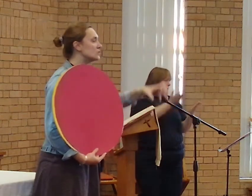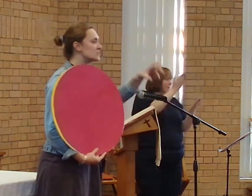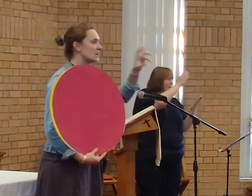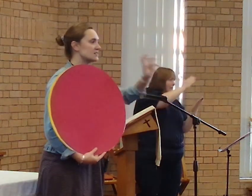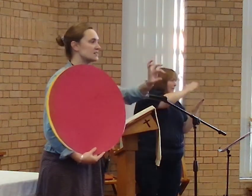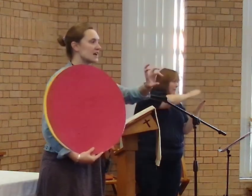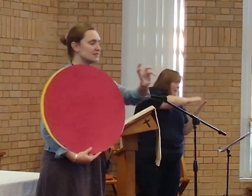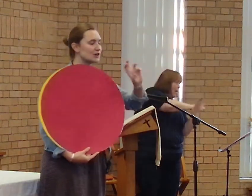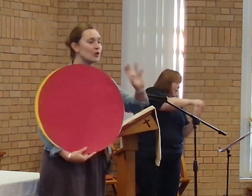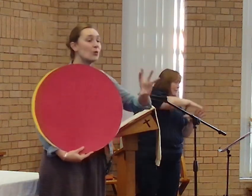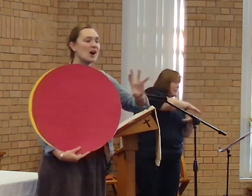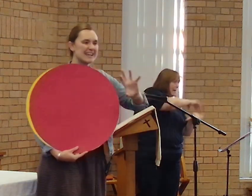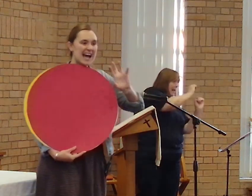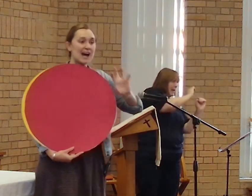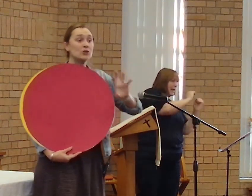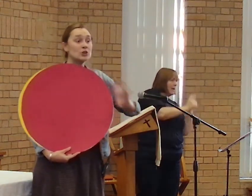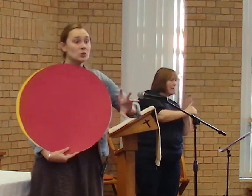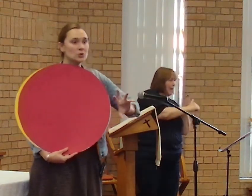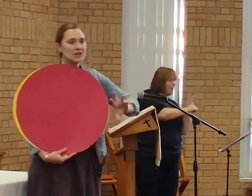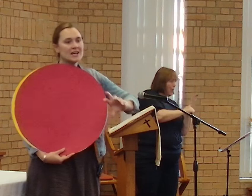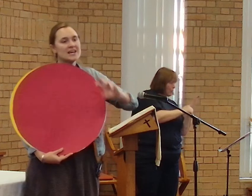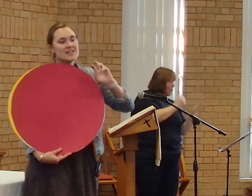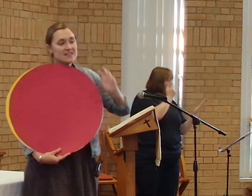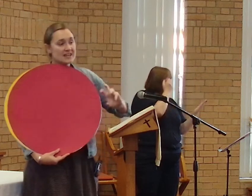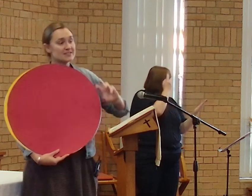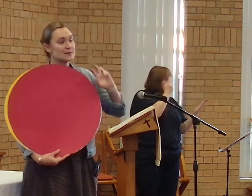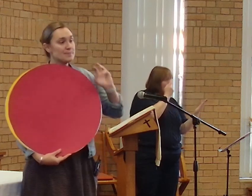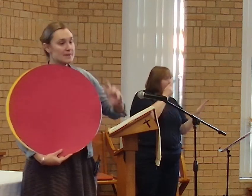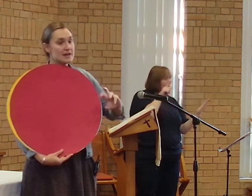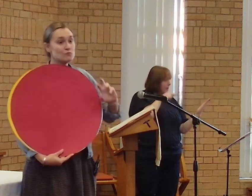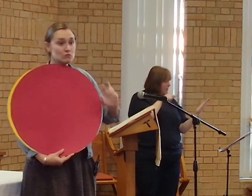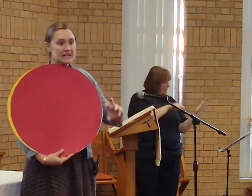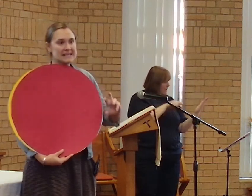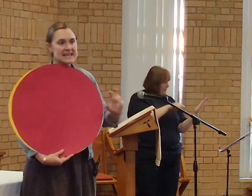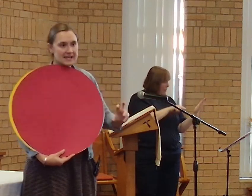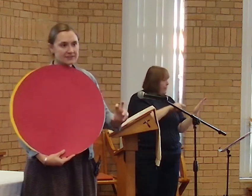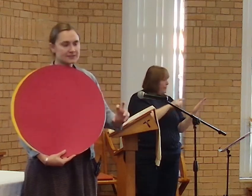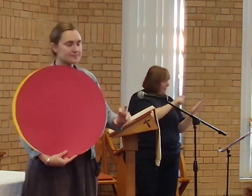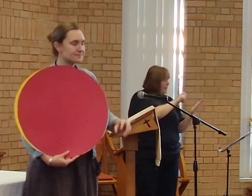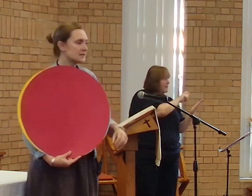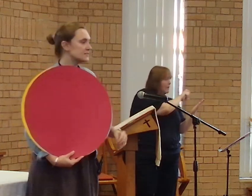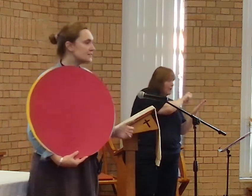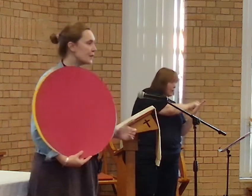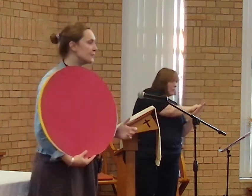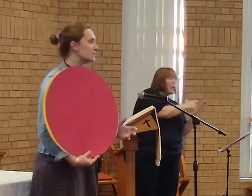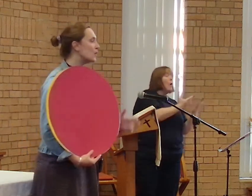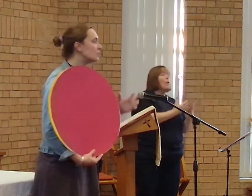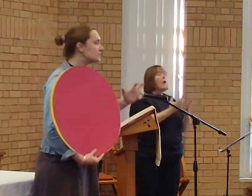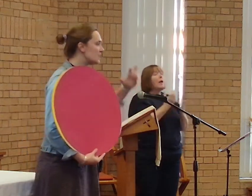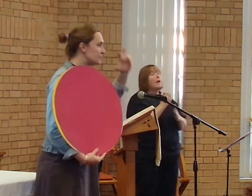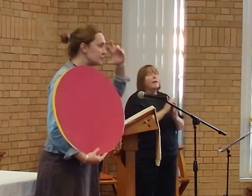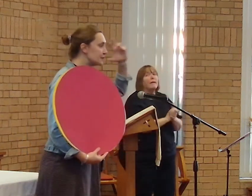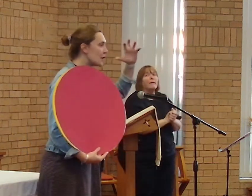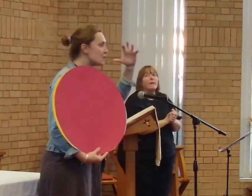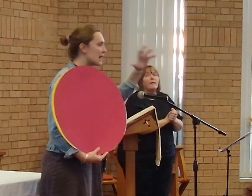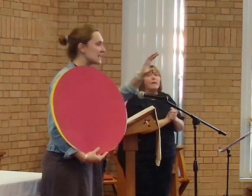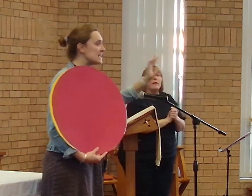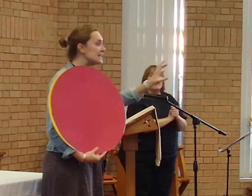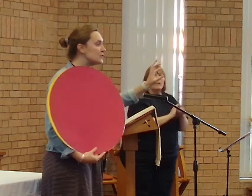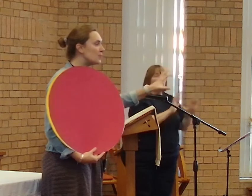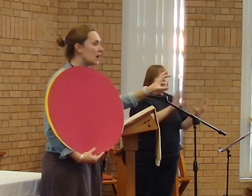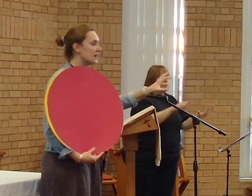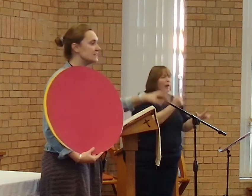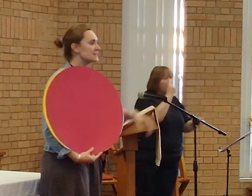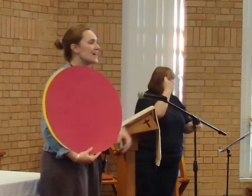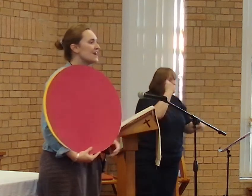in order to understand quite how cool this bit really is. So I wonder if you can go back